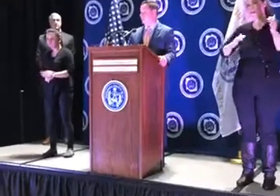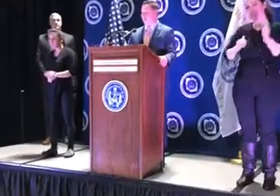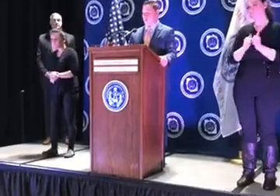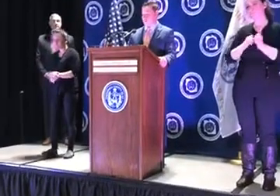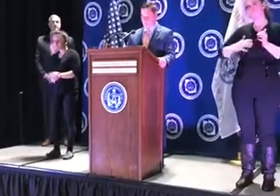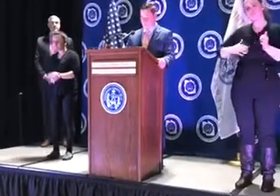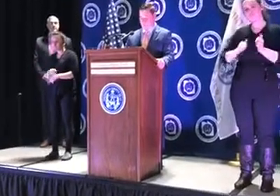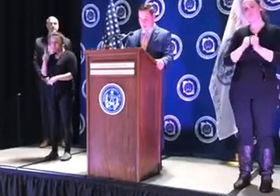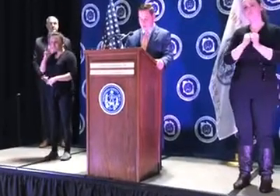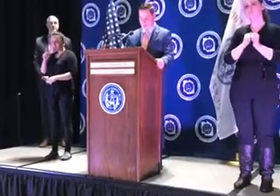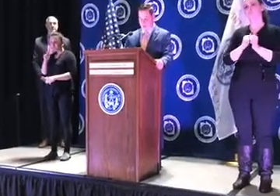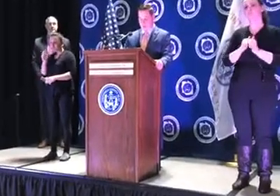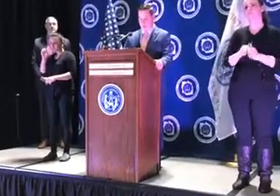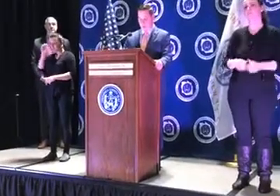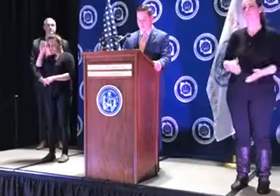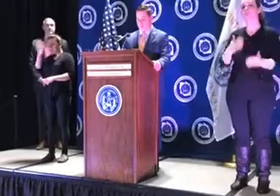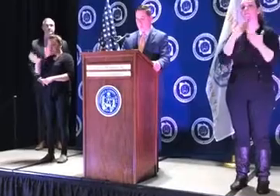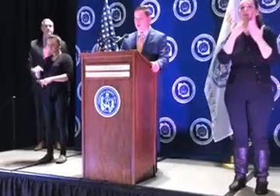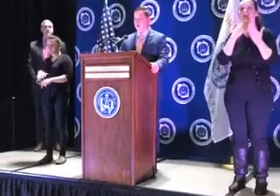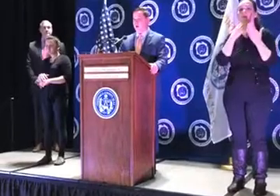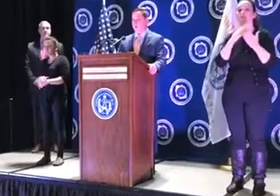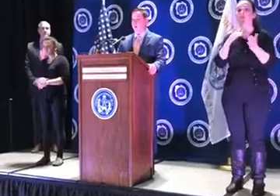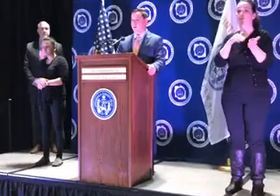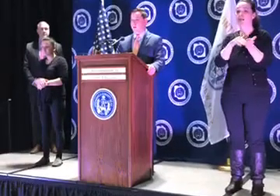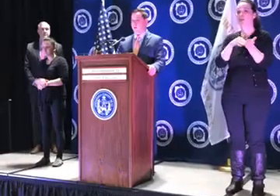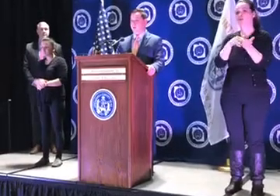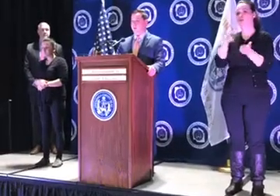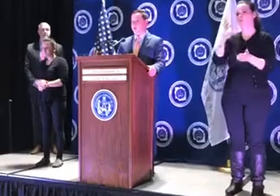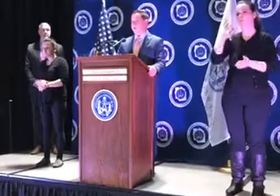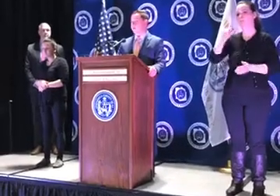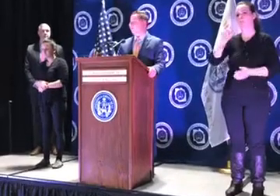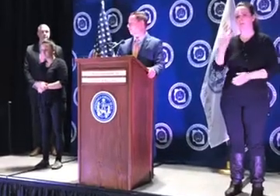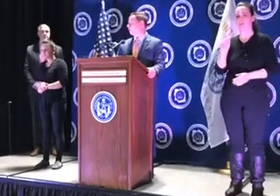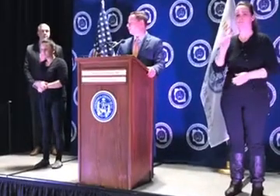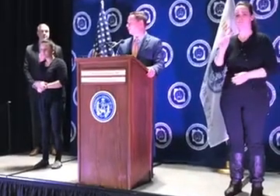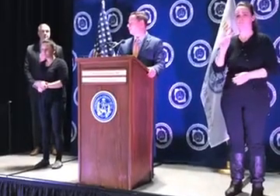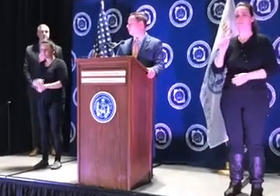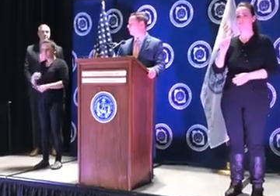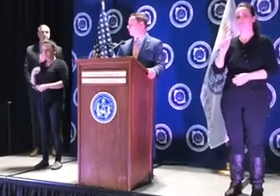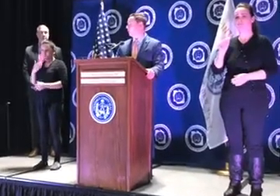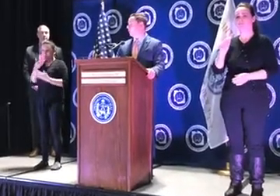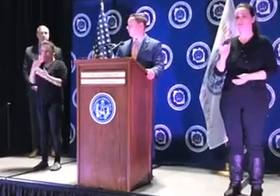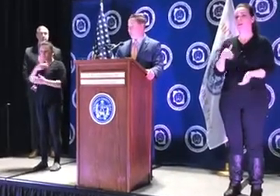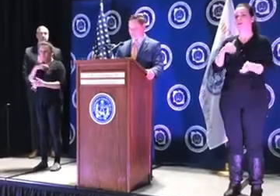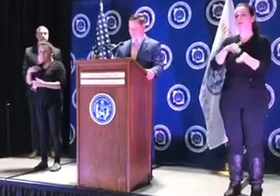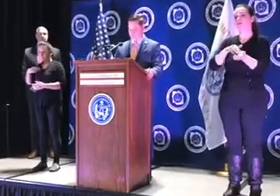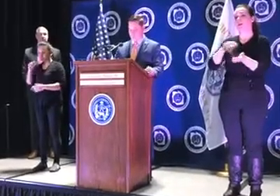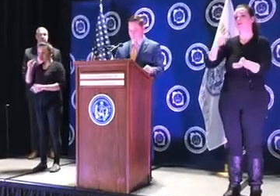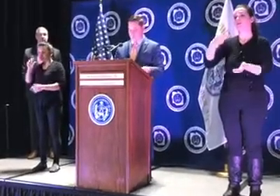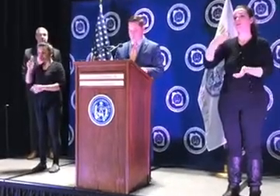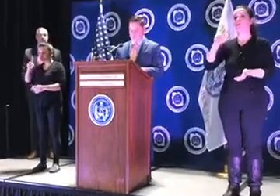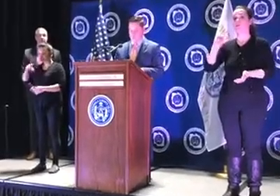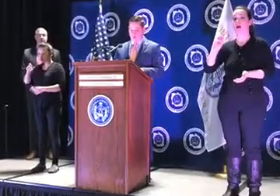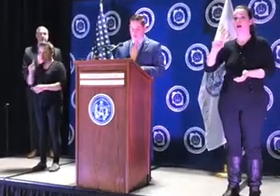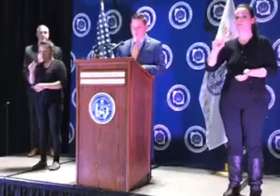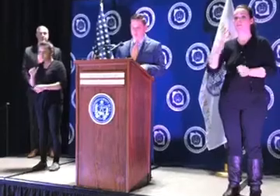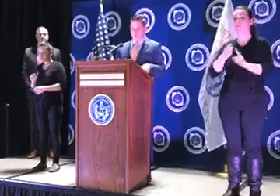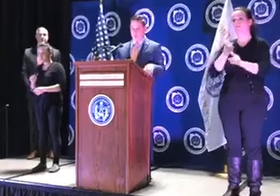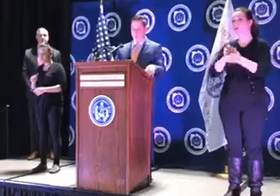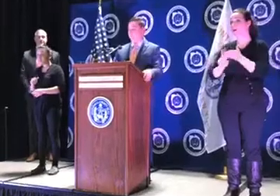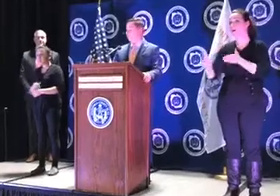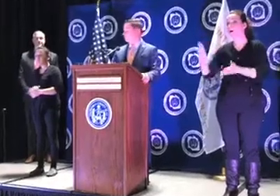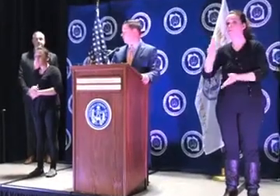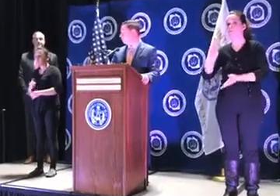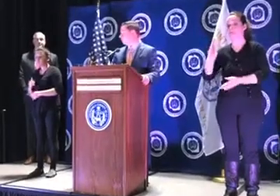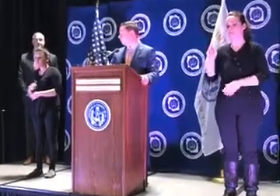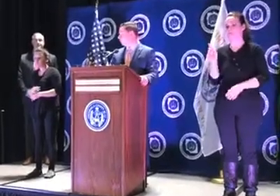Gupta, who you'll hear from. Dr. Thomas from Upstate is here as well, who you'll hear from. Emergency